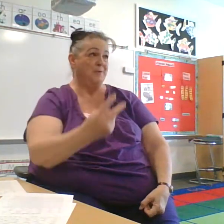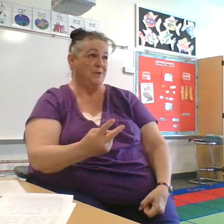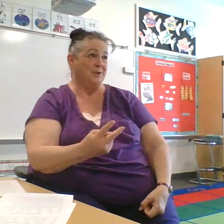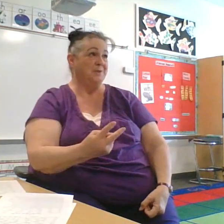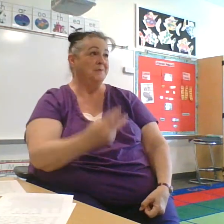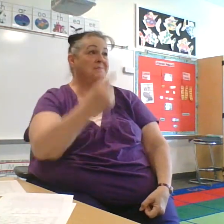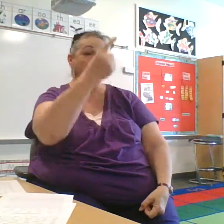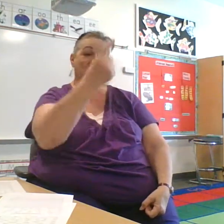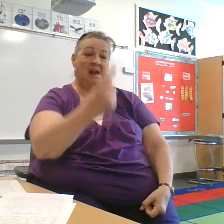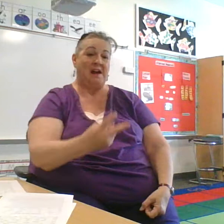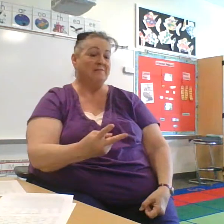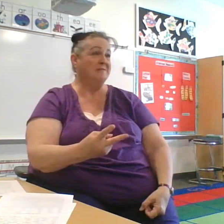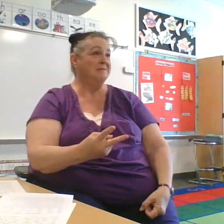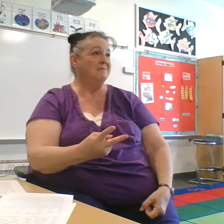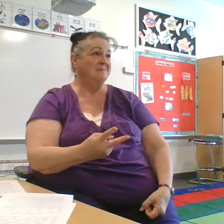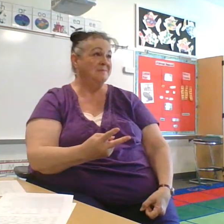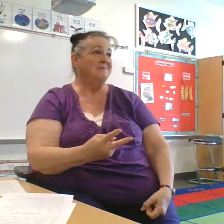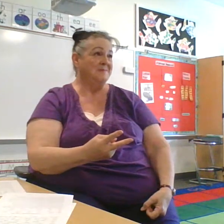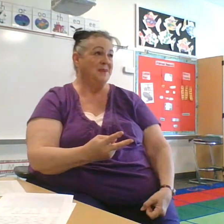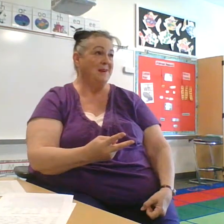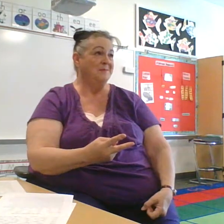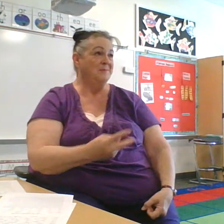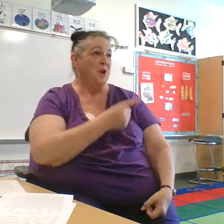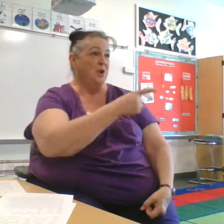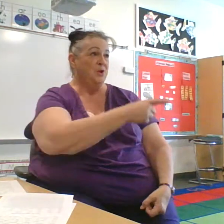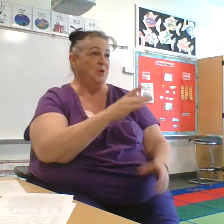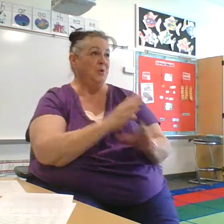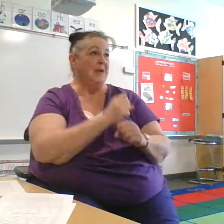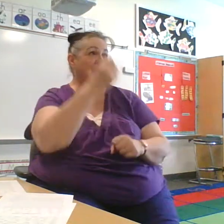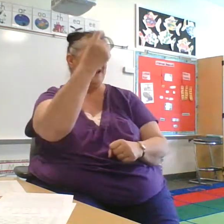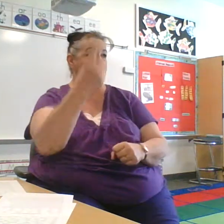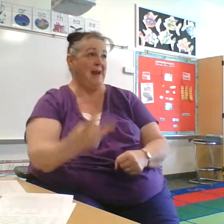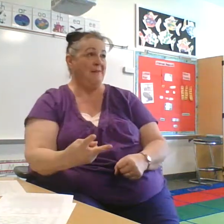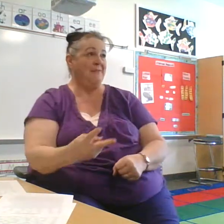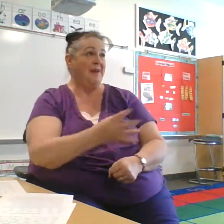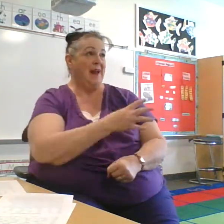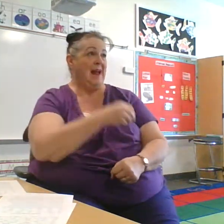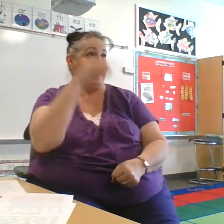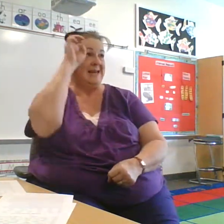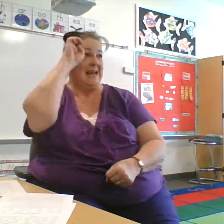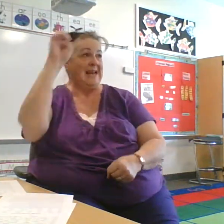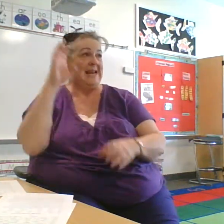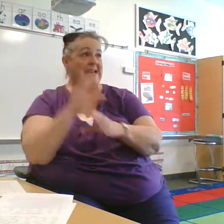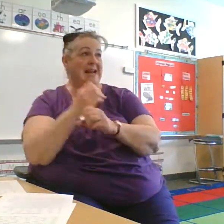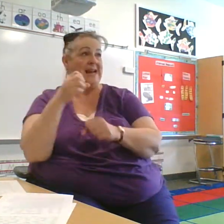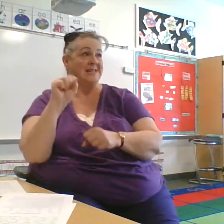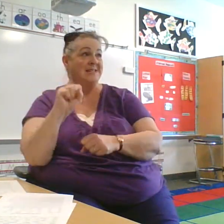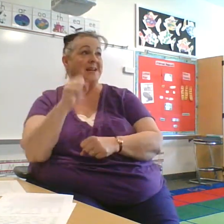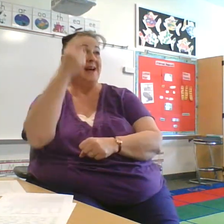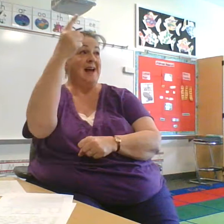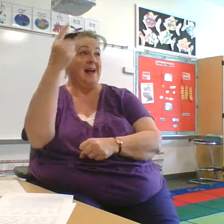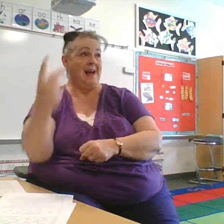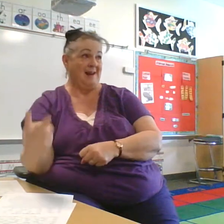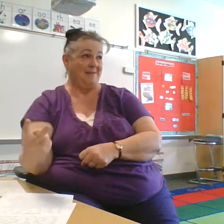1/2. Half. Okay. Yeah. You get half and he gets half.